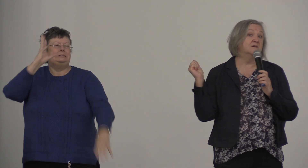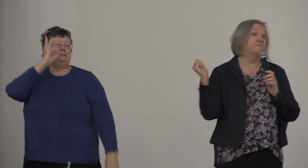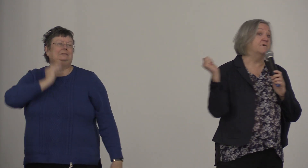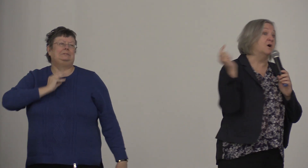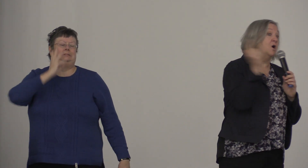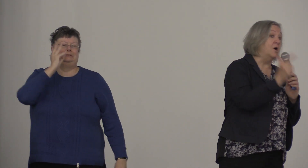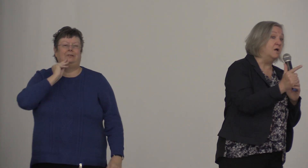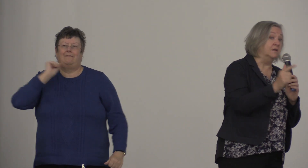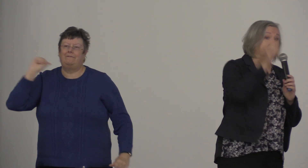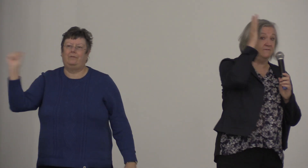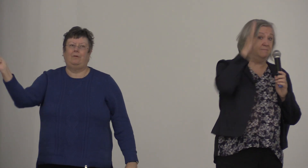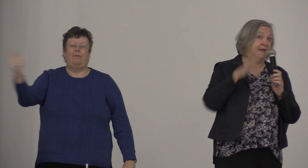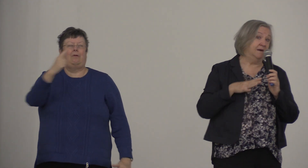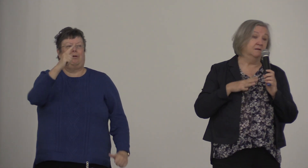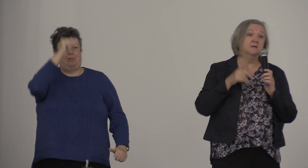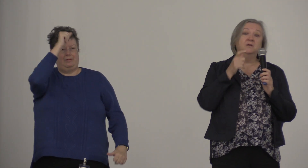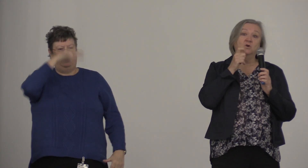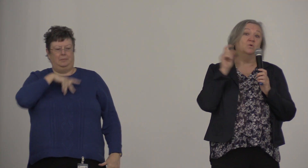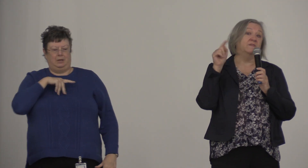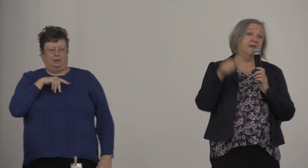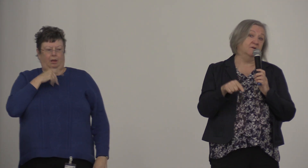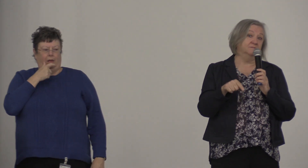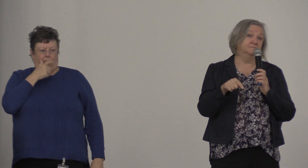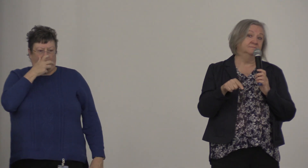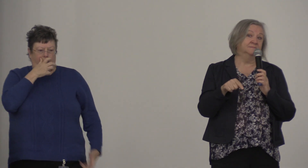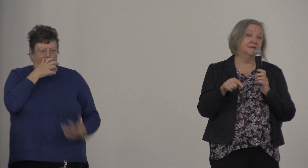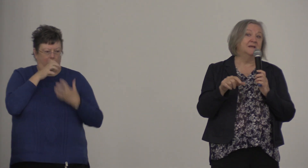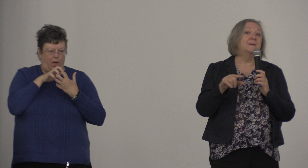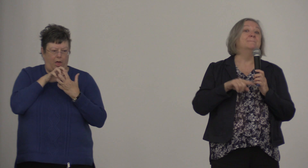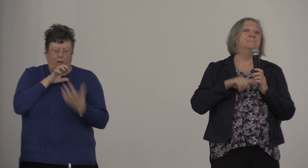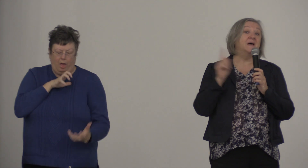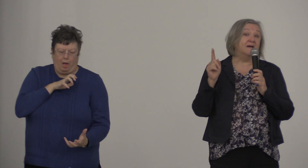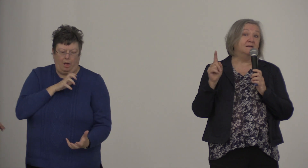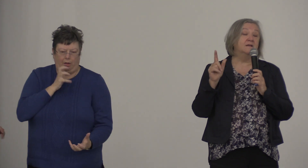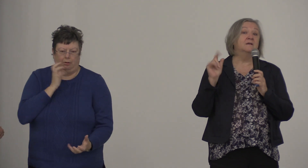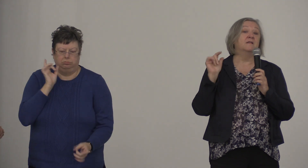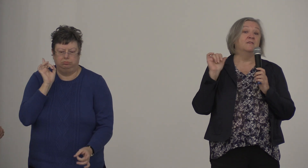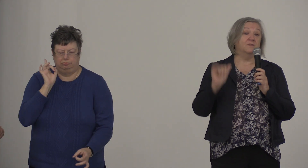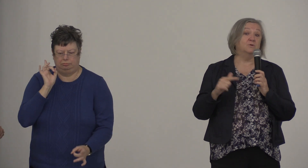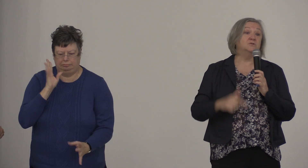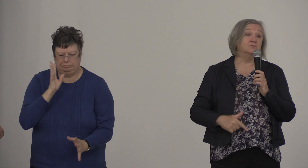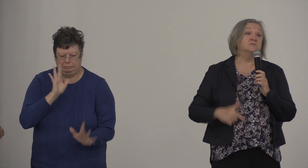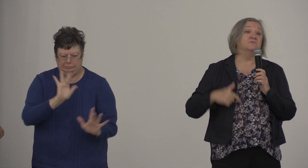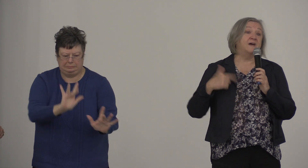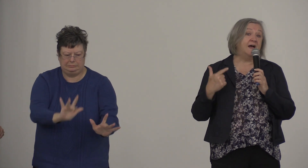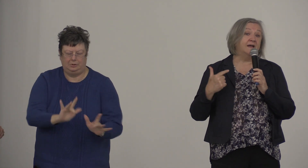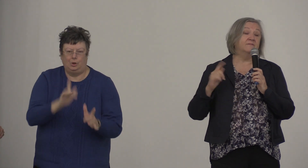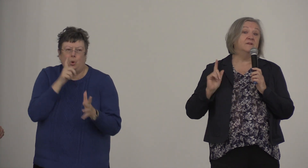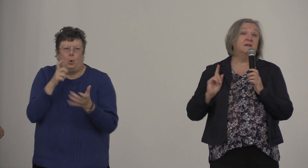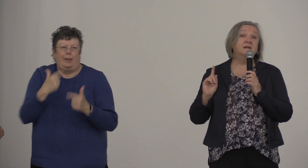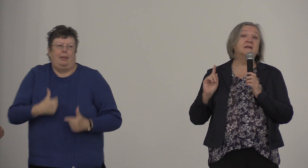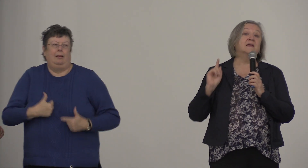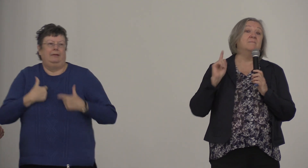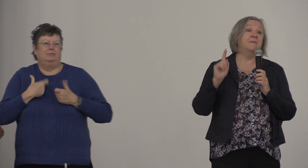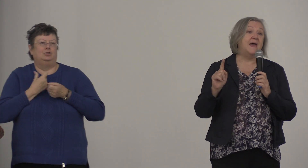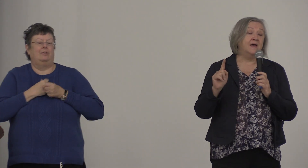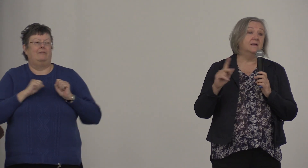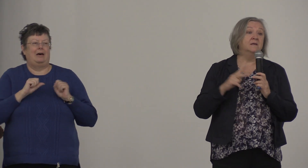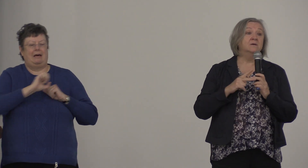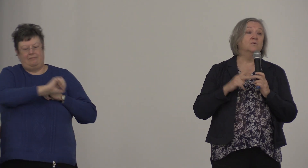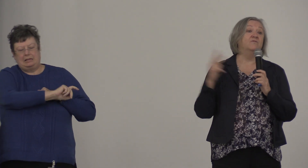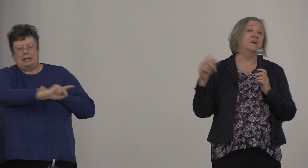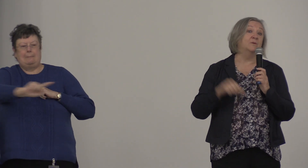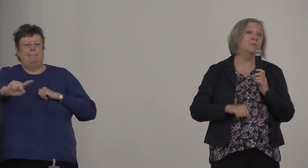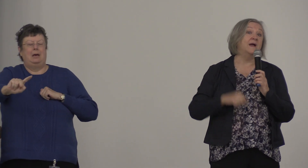experience for all of the men who were there. But those who survived came